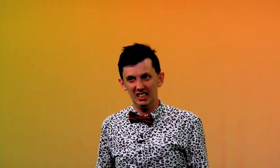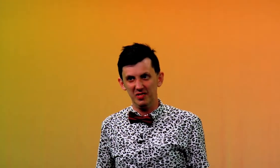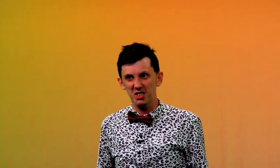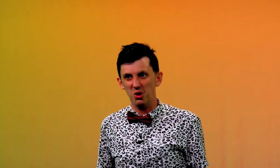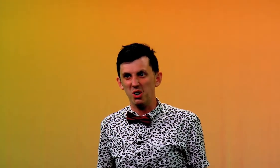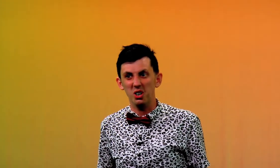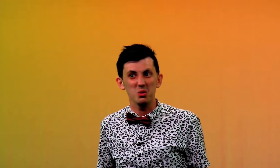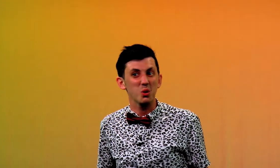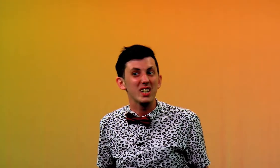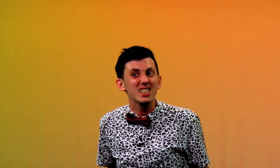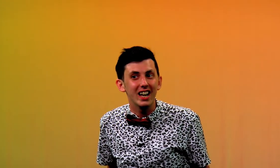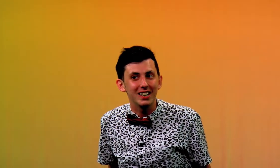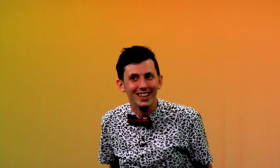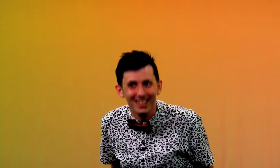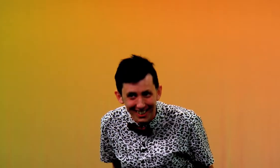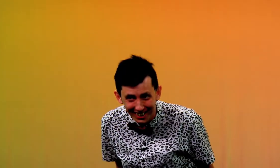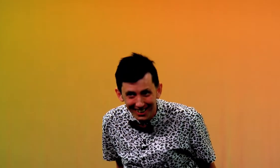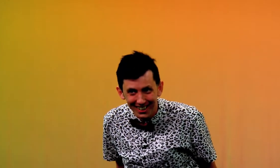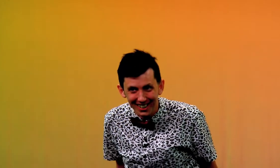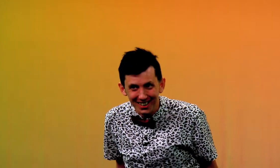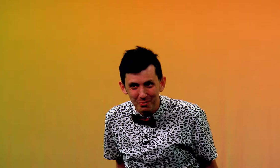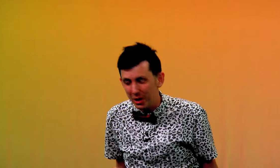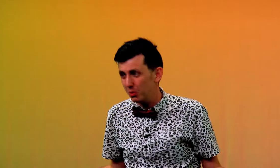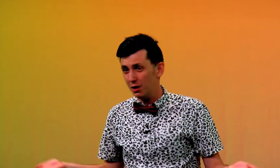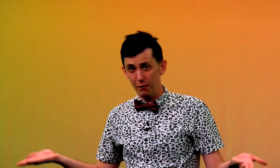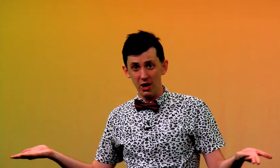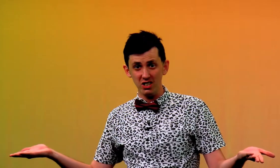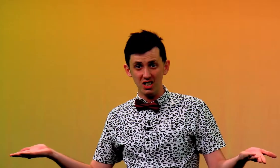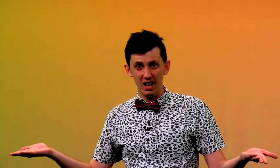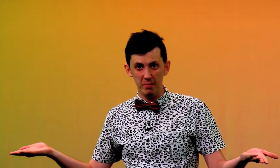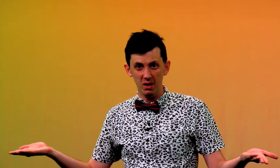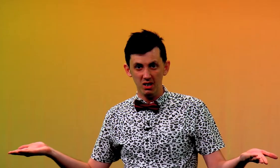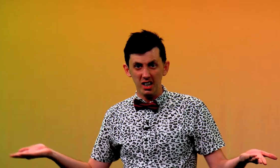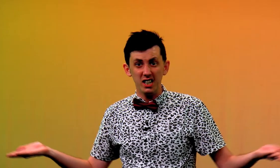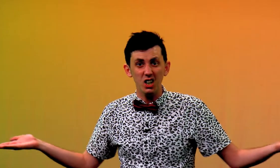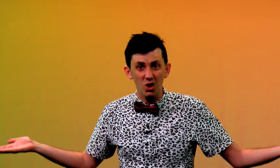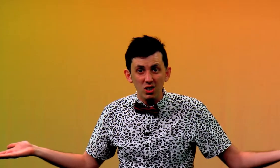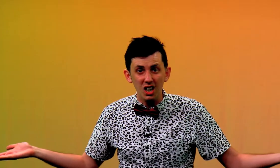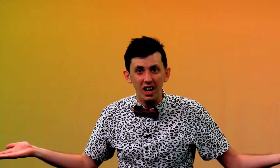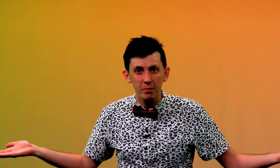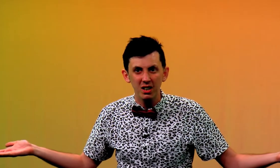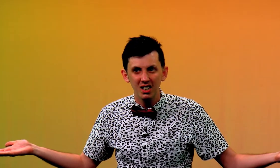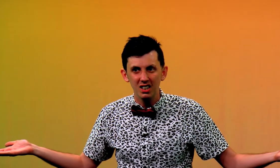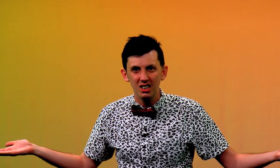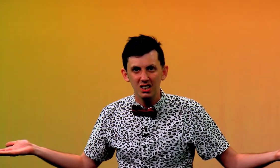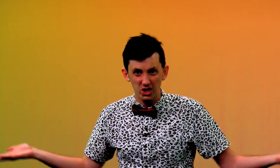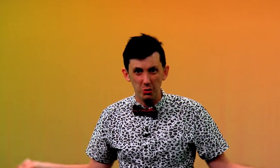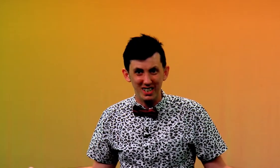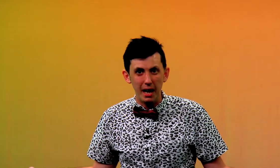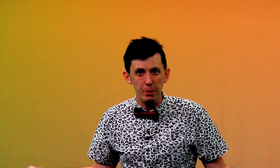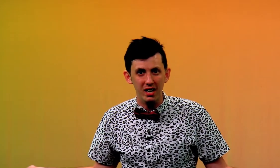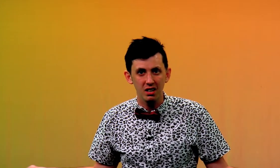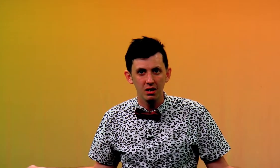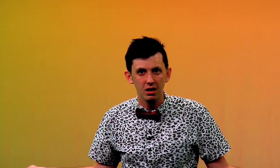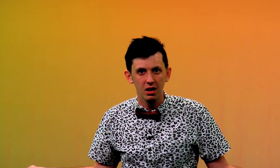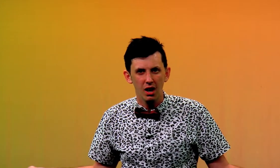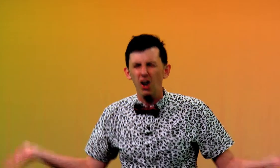Mr. Crocodile was quite scared. But it was the first time in a long time that she was happy. Oh,